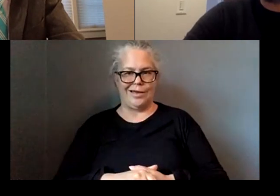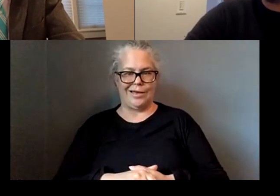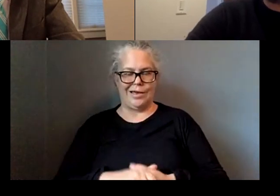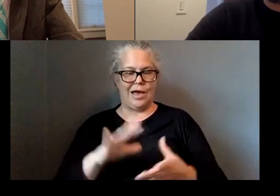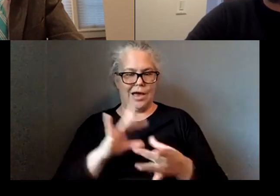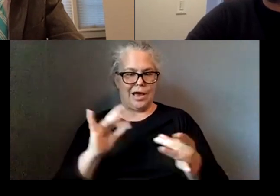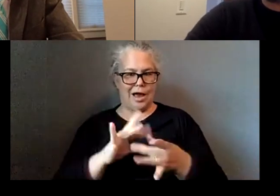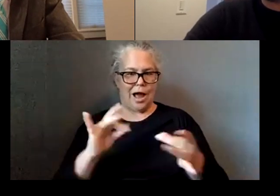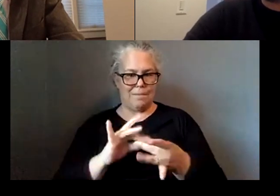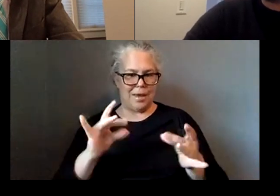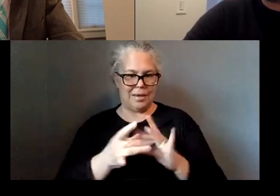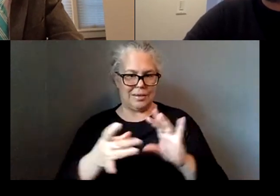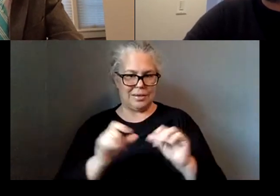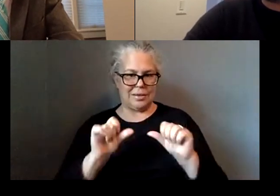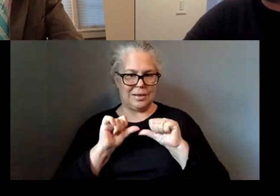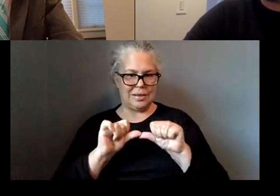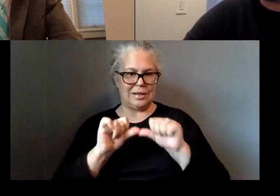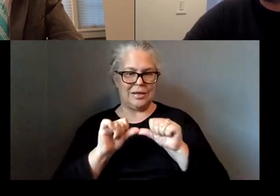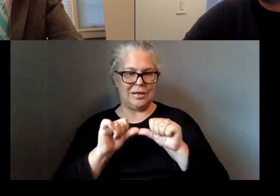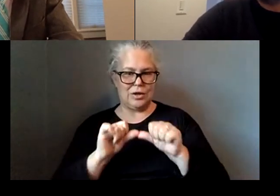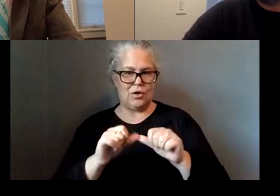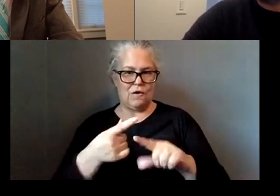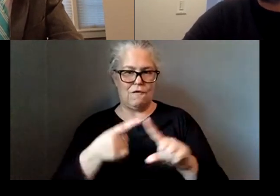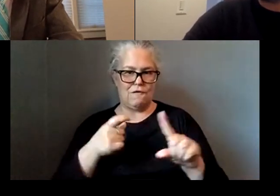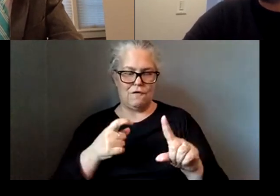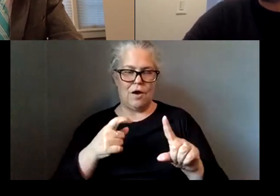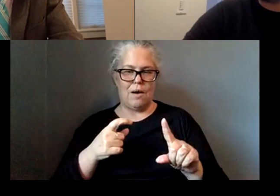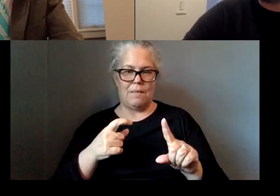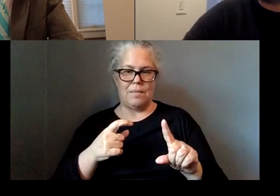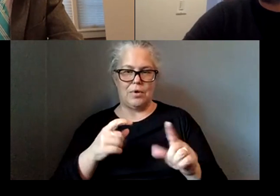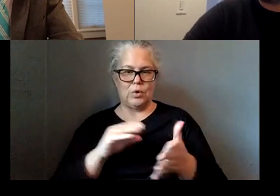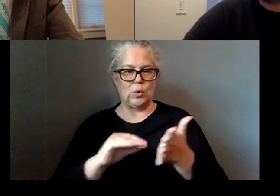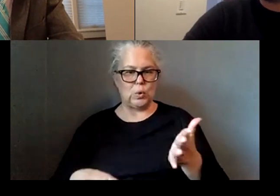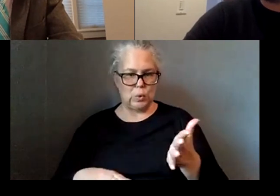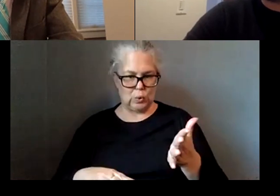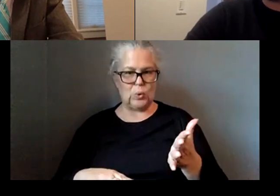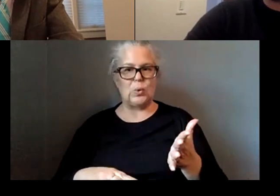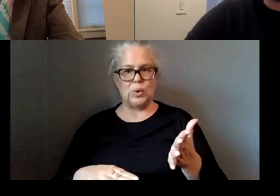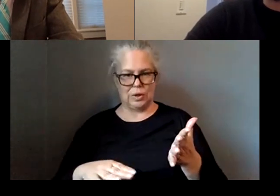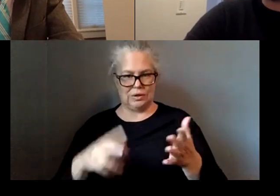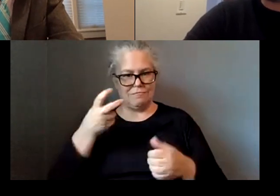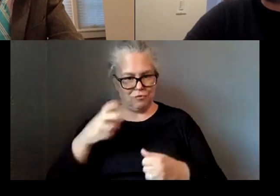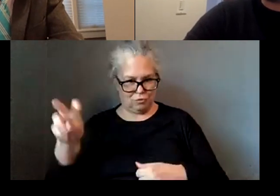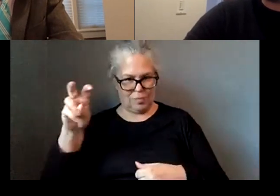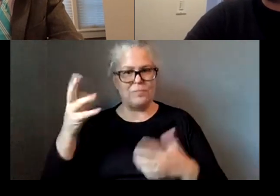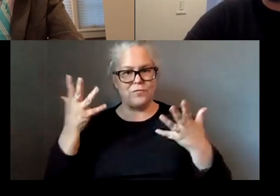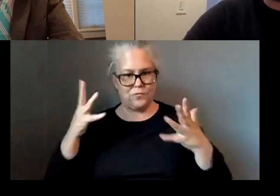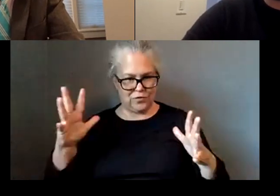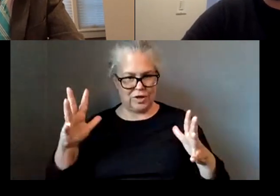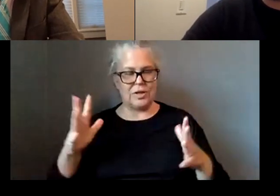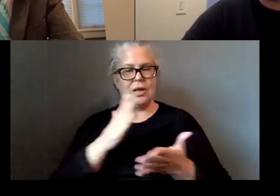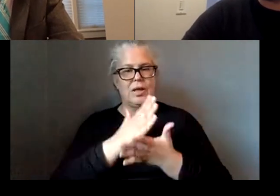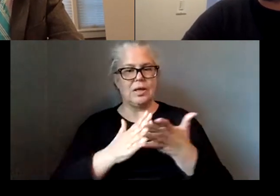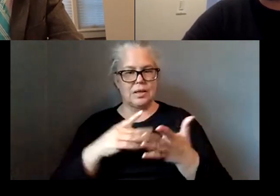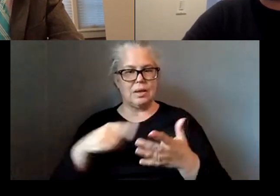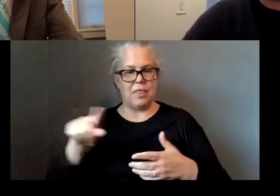Comments are continuing to come in from students who made the trip, and apparently some of them are independently